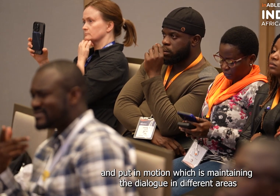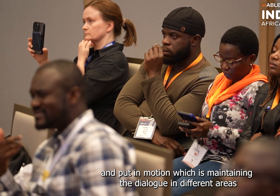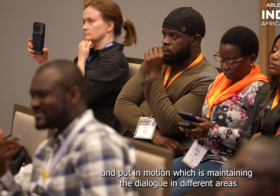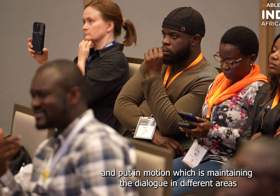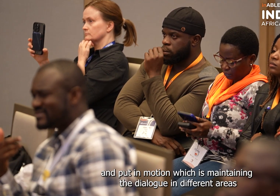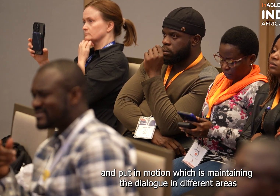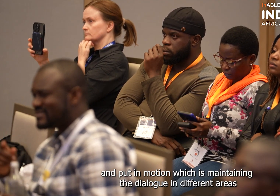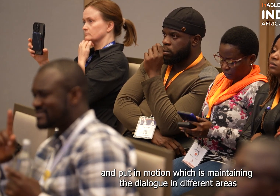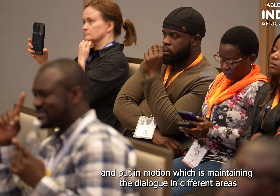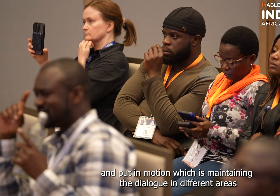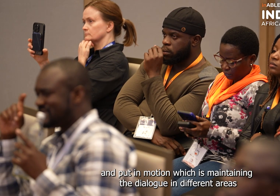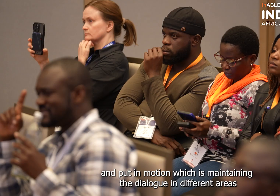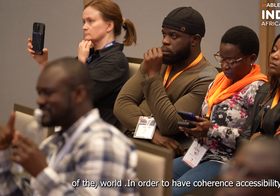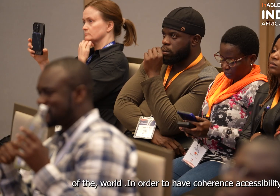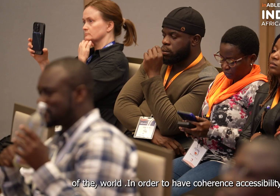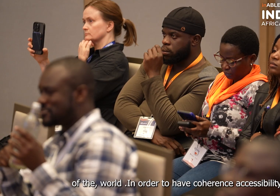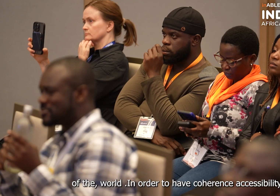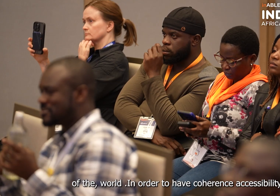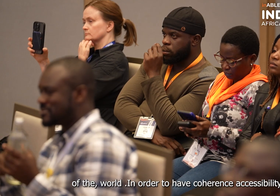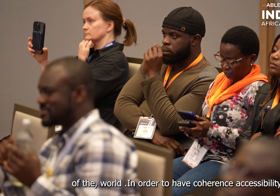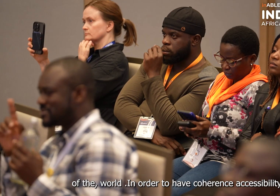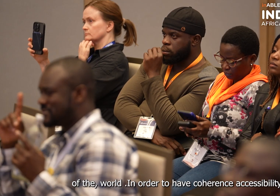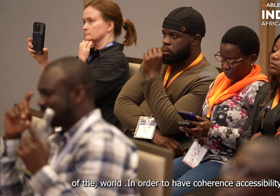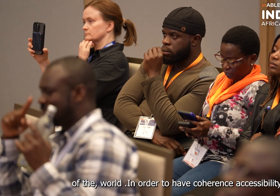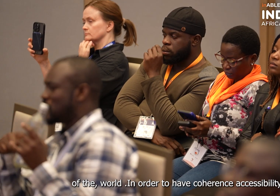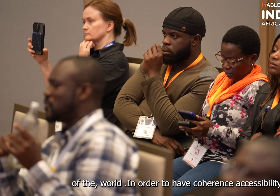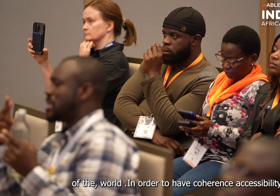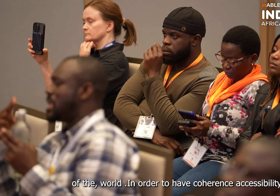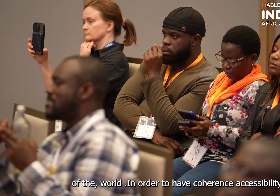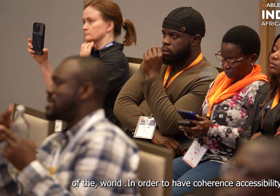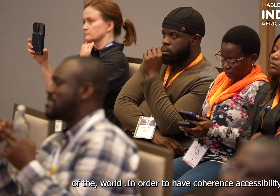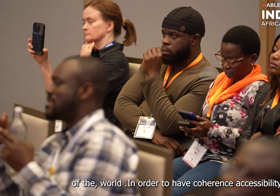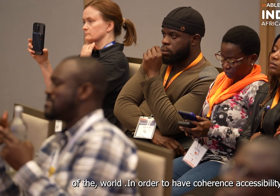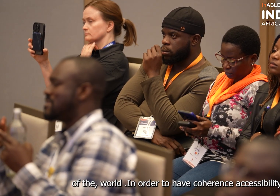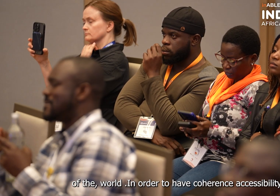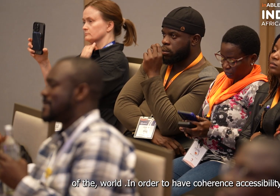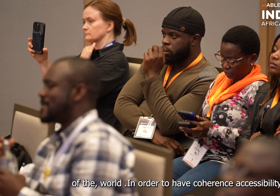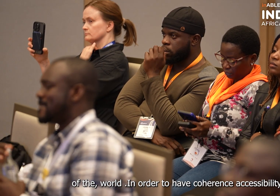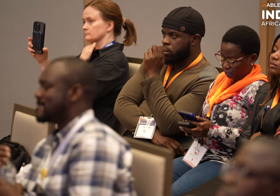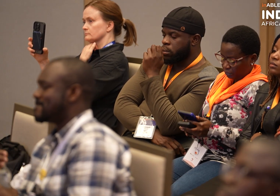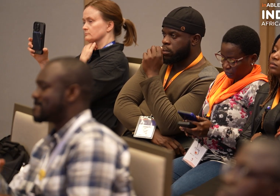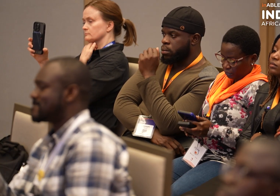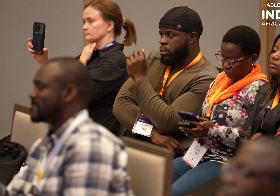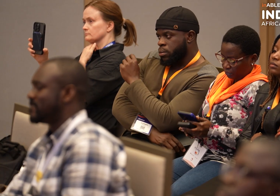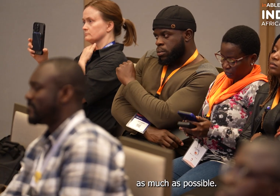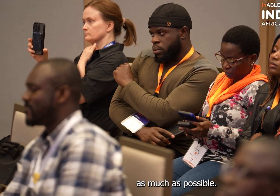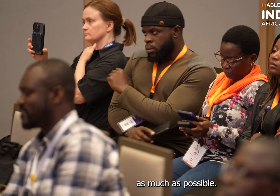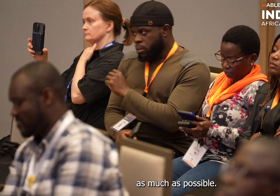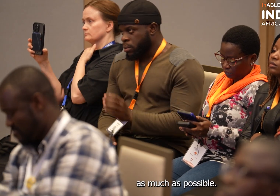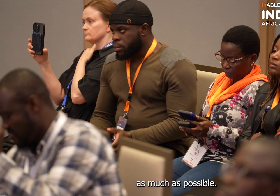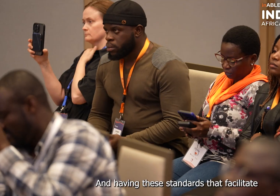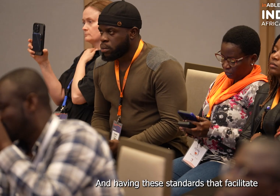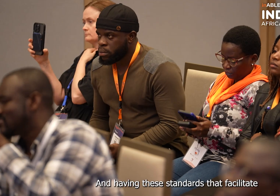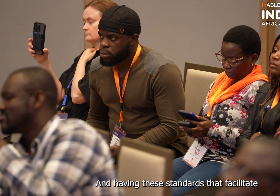of different areas of on the world in order to have coherent accessibility as